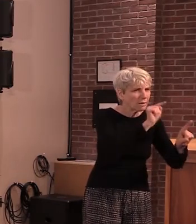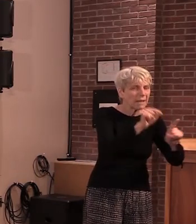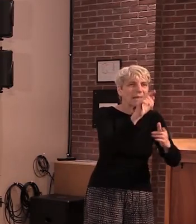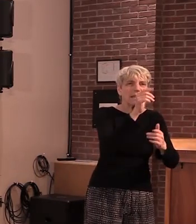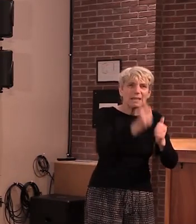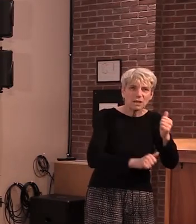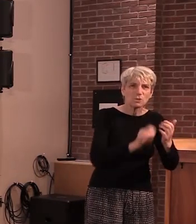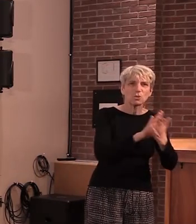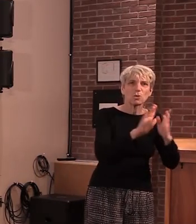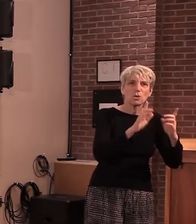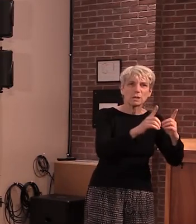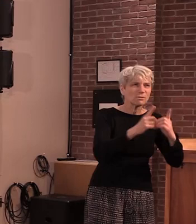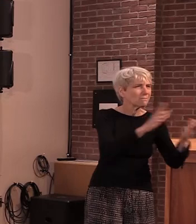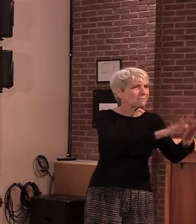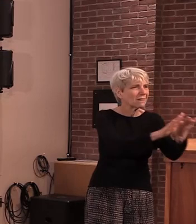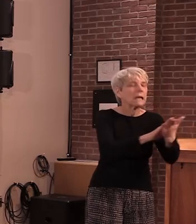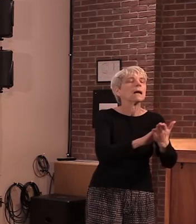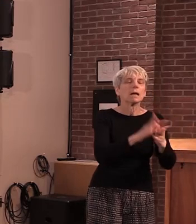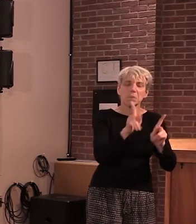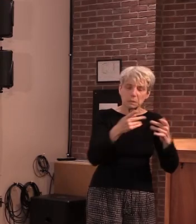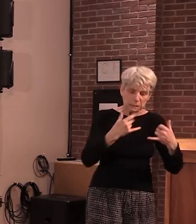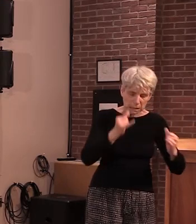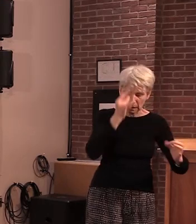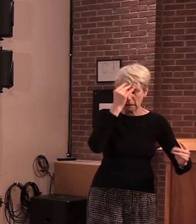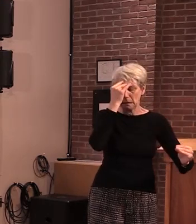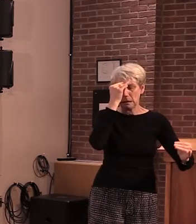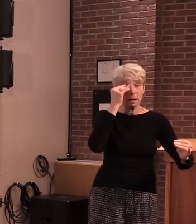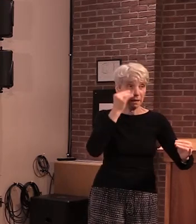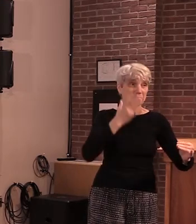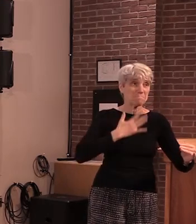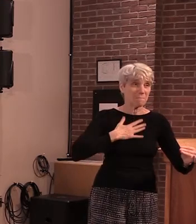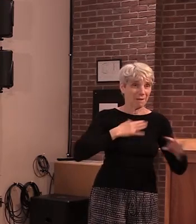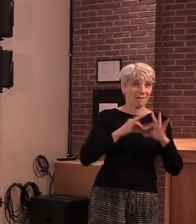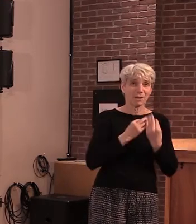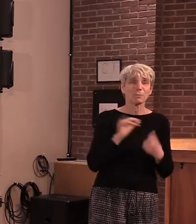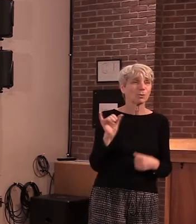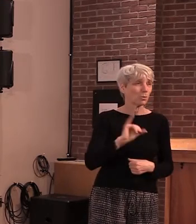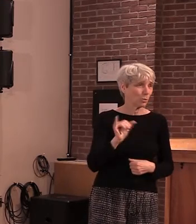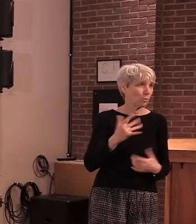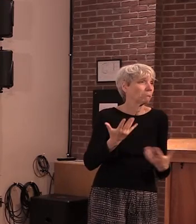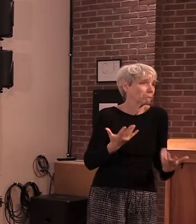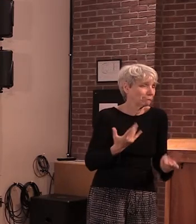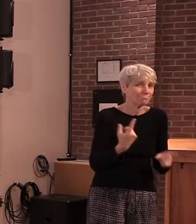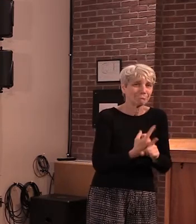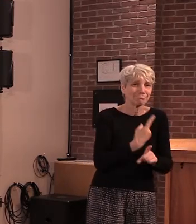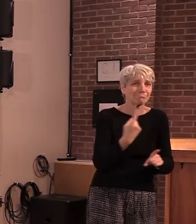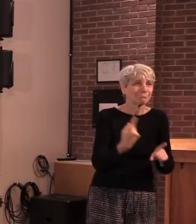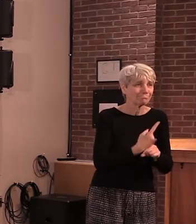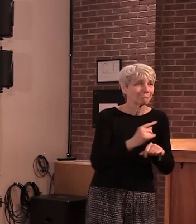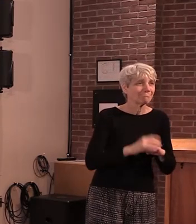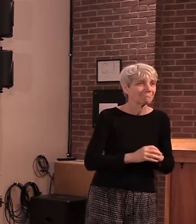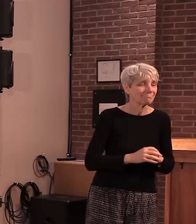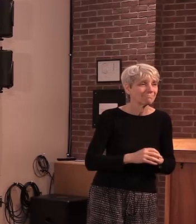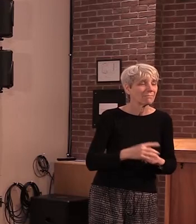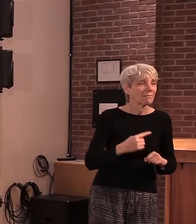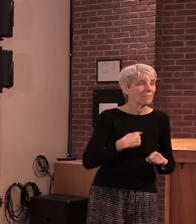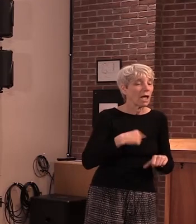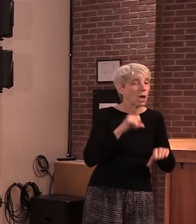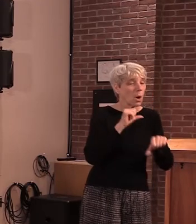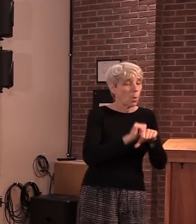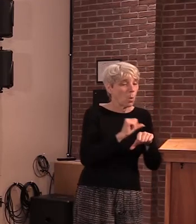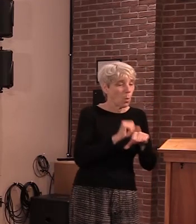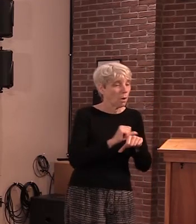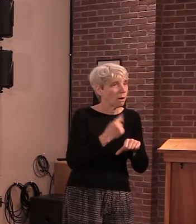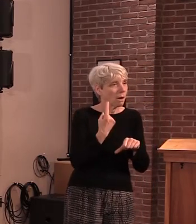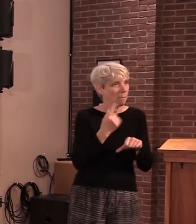district. My home, my household, is not immune from this anxiety as well. As I work in the corner of a bedroom to